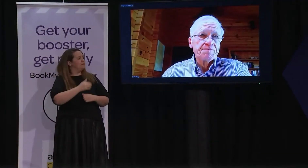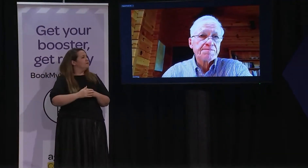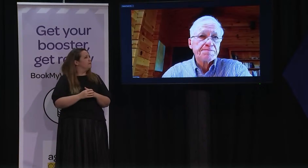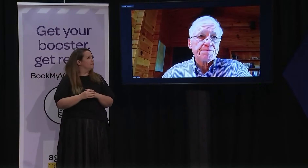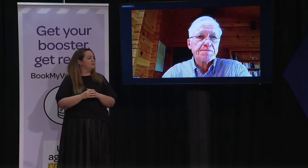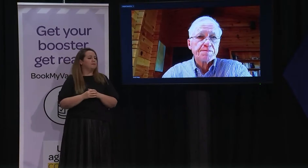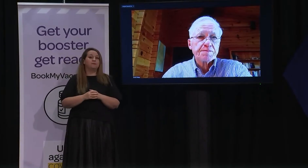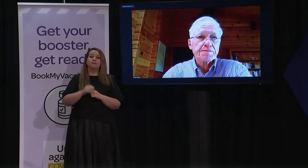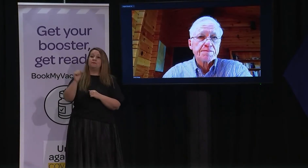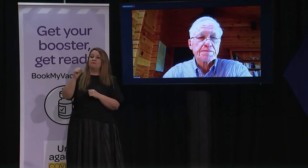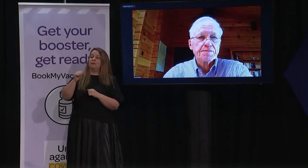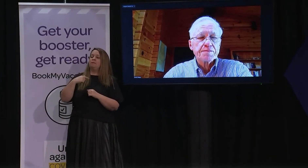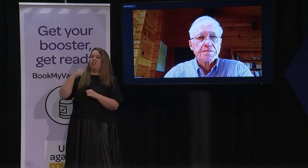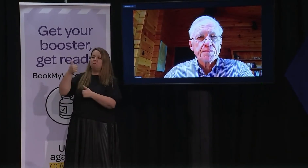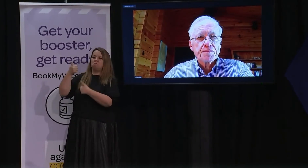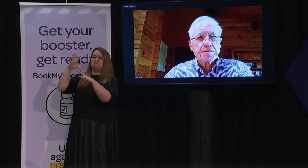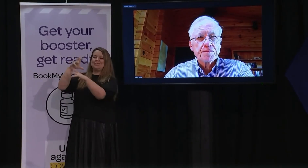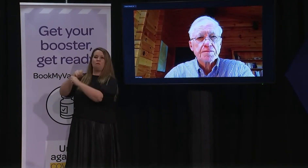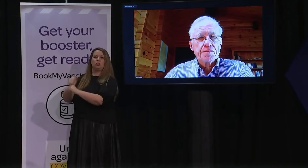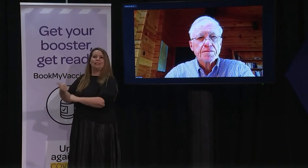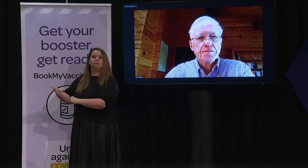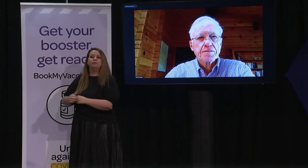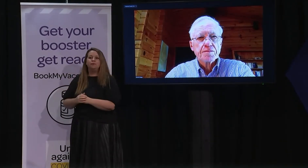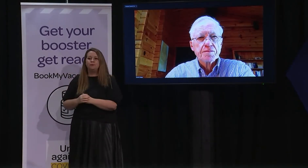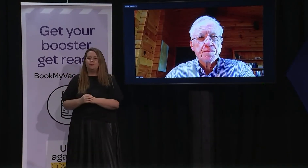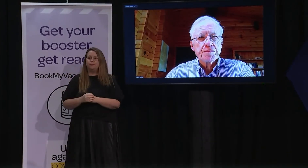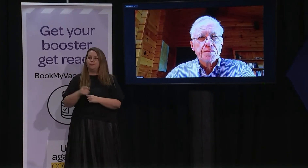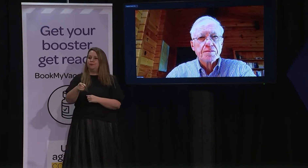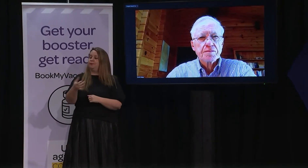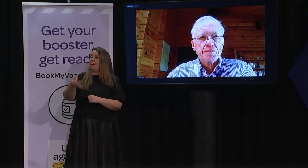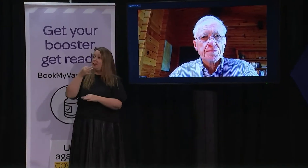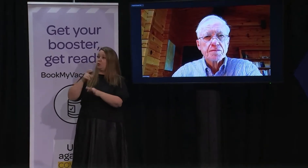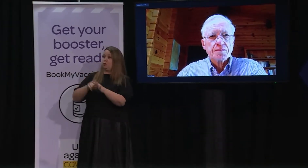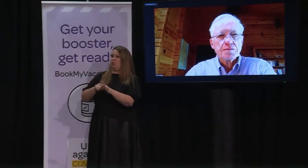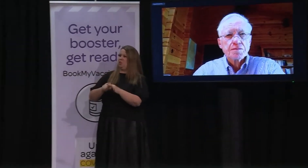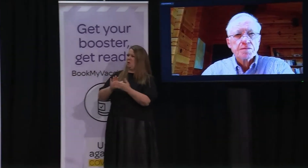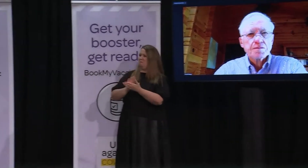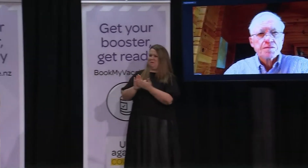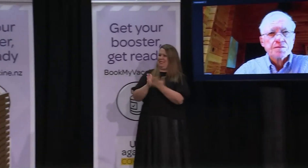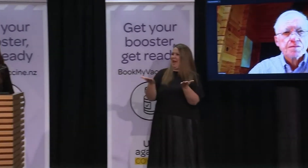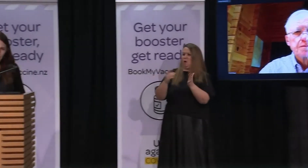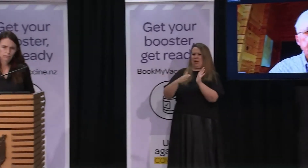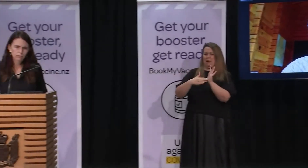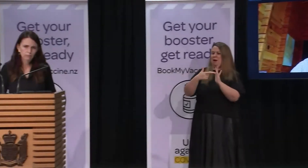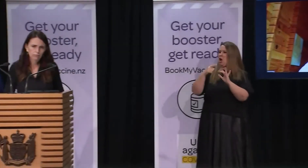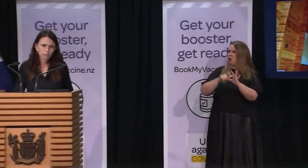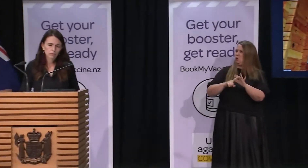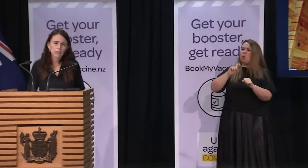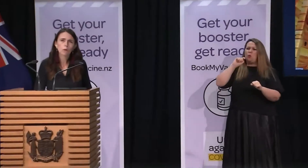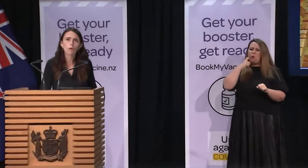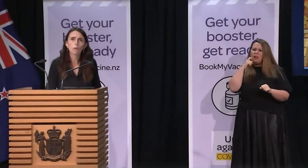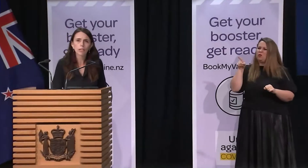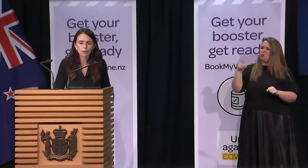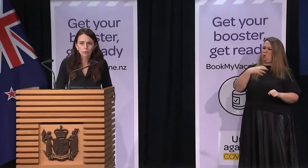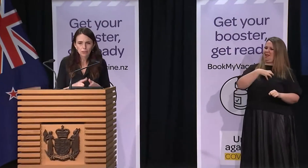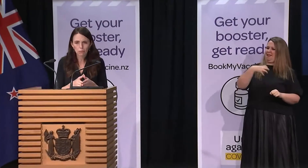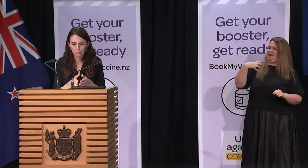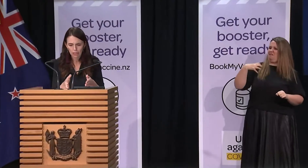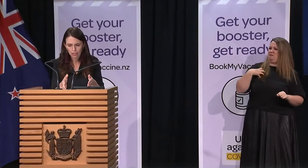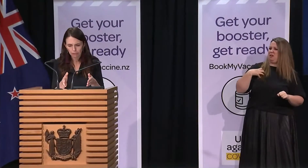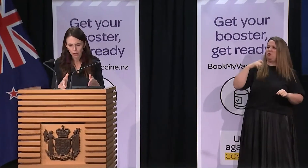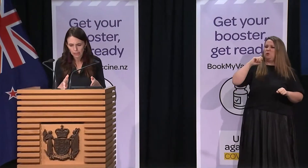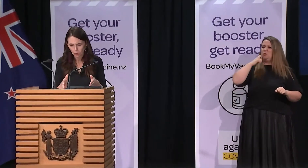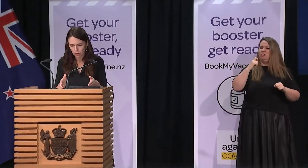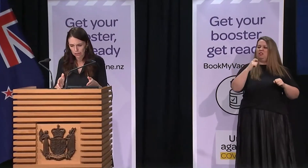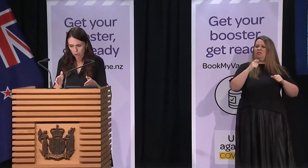Minister. How do you imagine keeping the MIQ? I mean, will you just keep some hotels on the government books? Like, are you going to carve it? Yeah, we're working through some